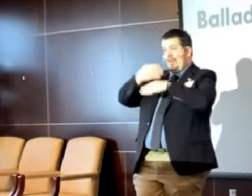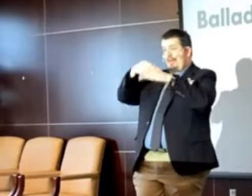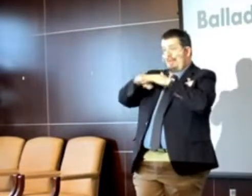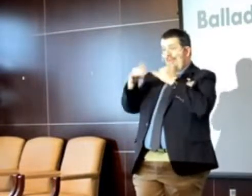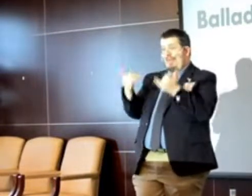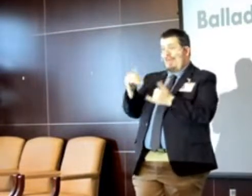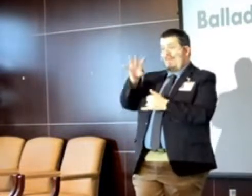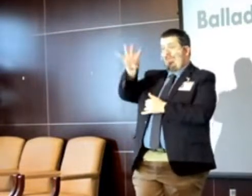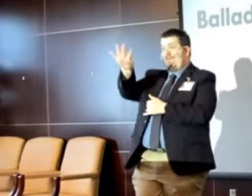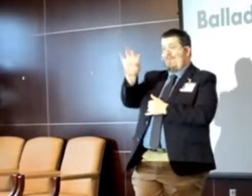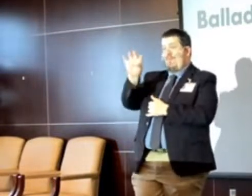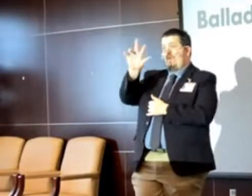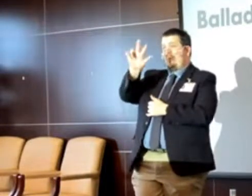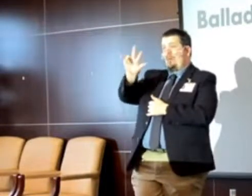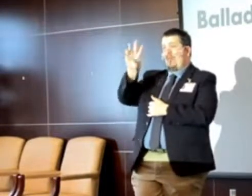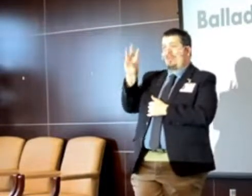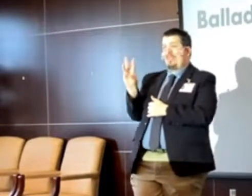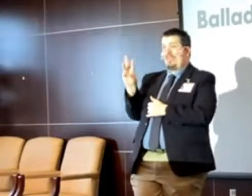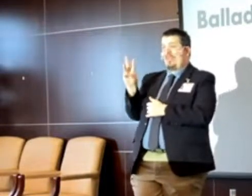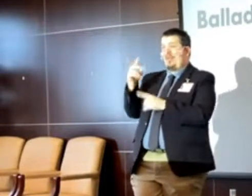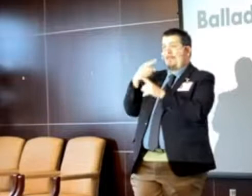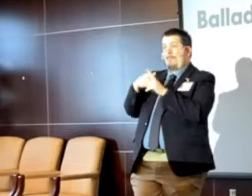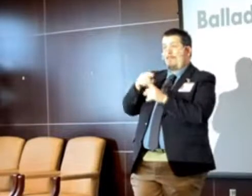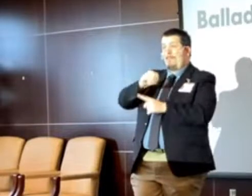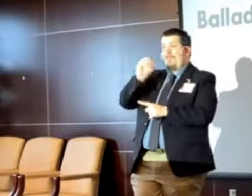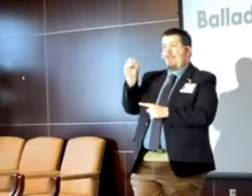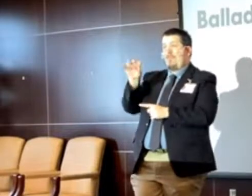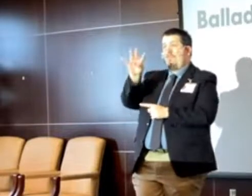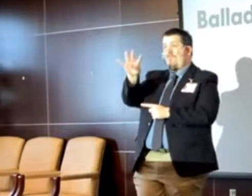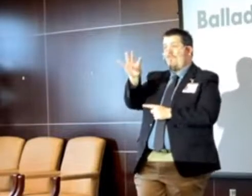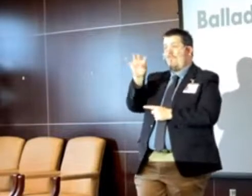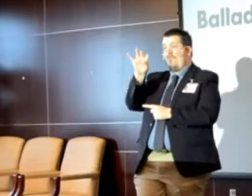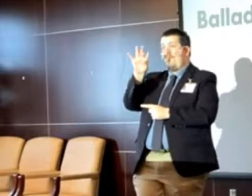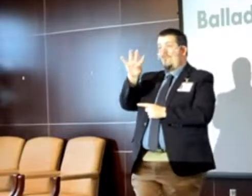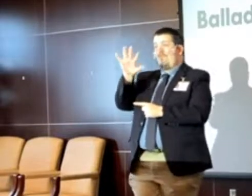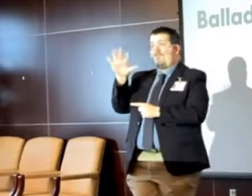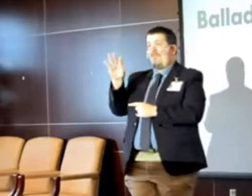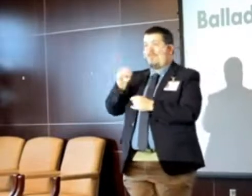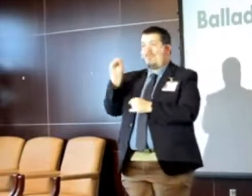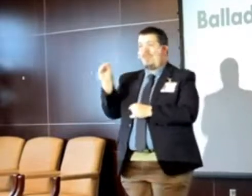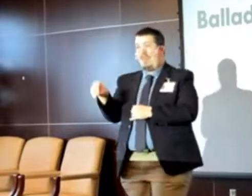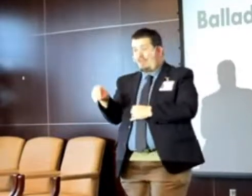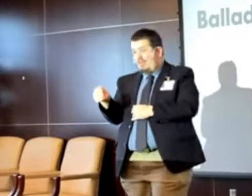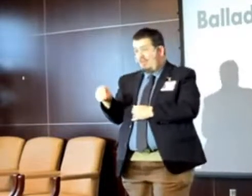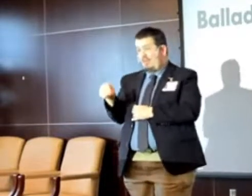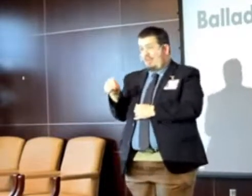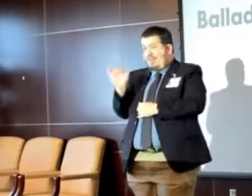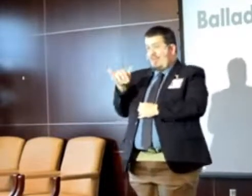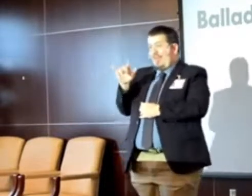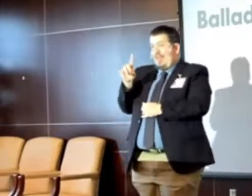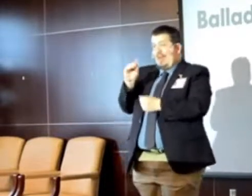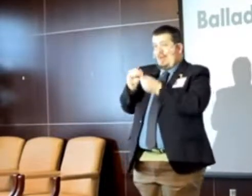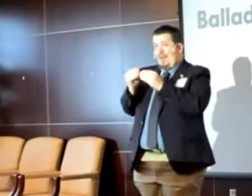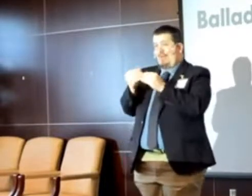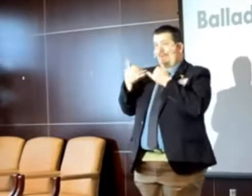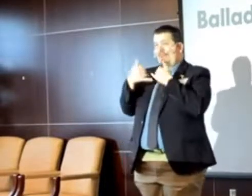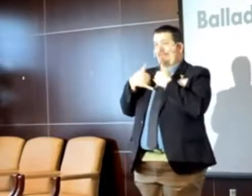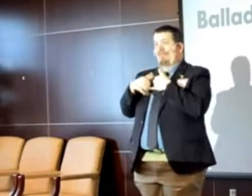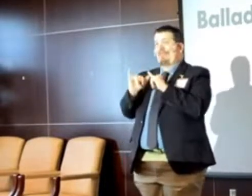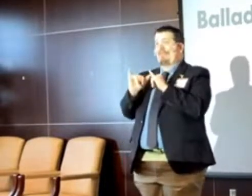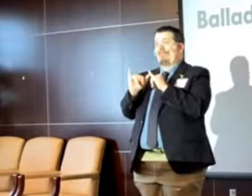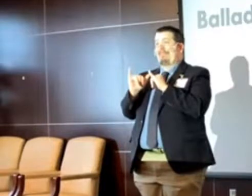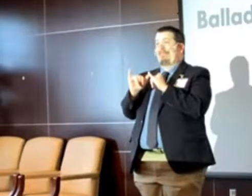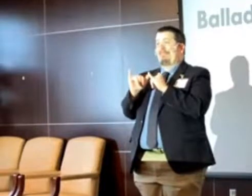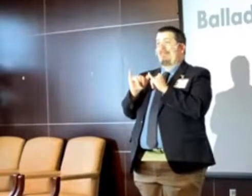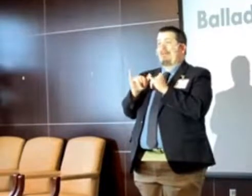is 436. Our positivity rate is at 45%, and that data continues to